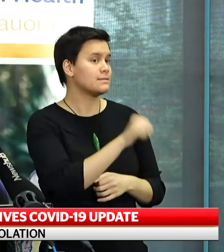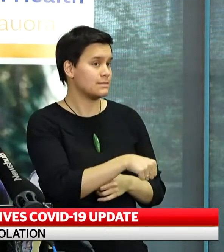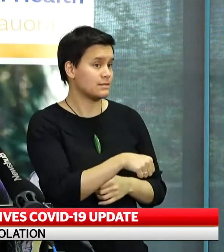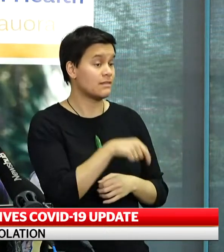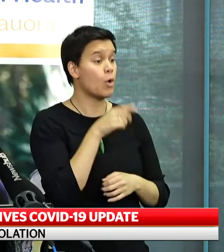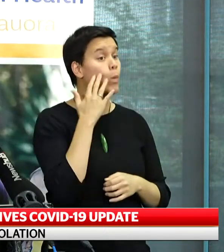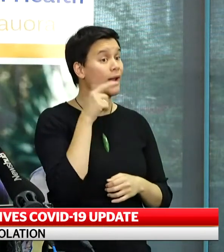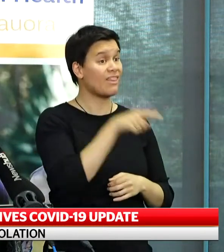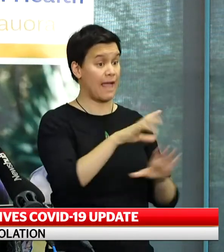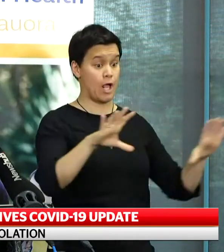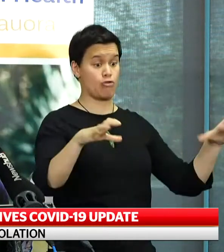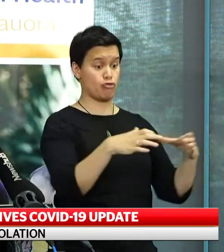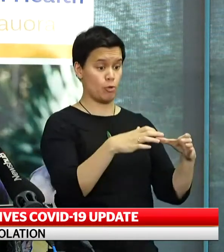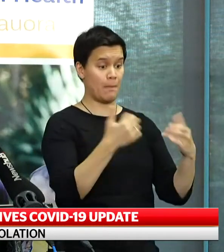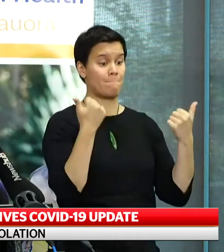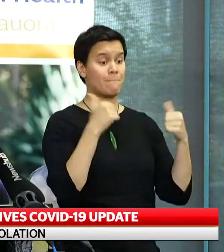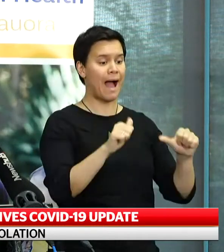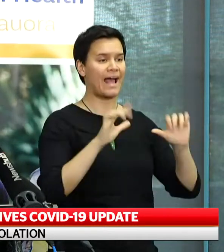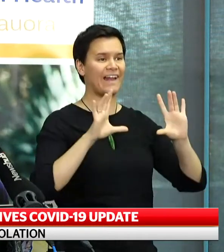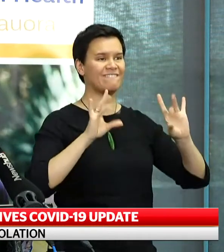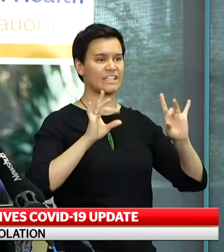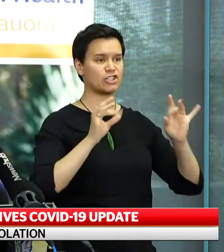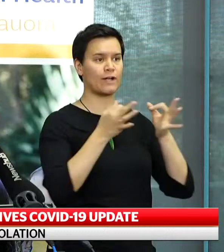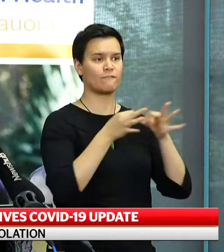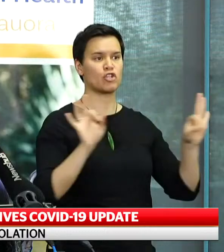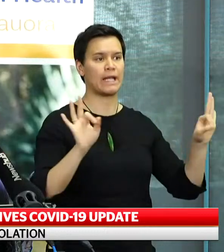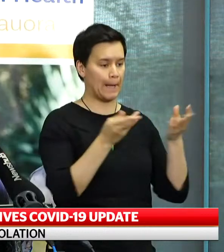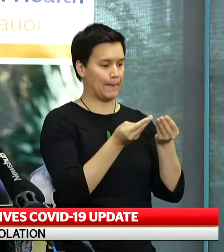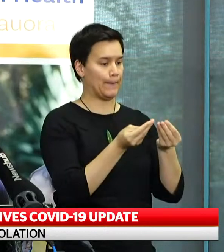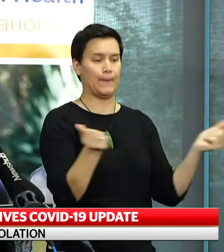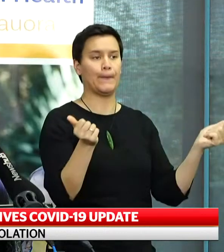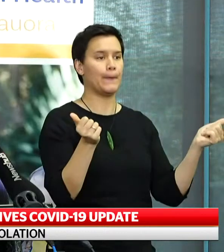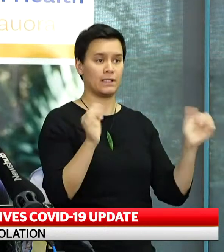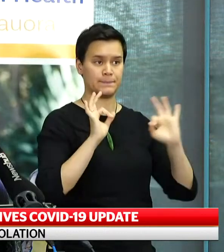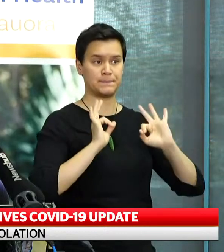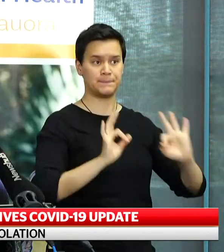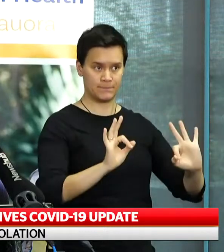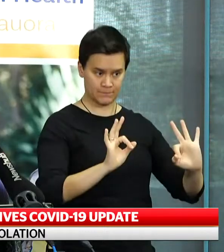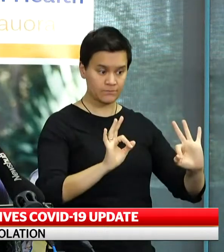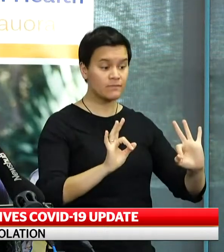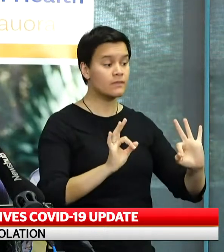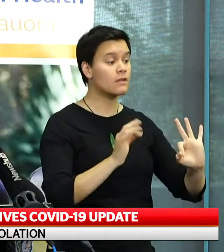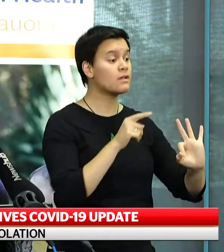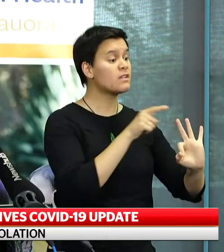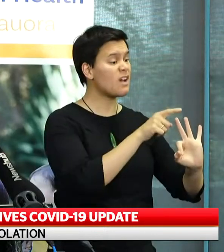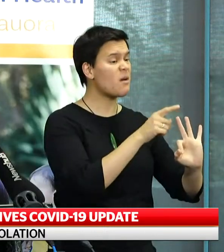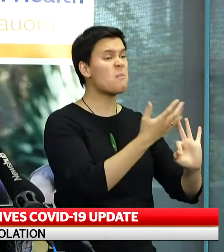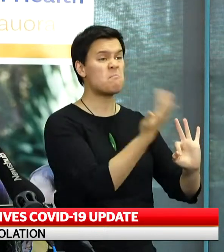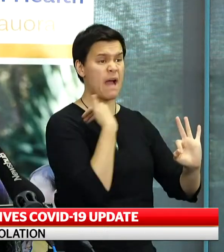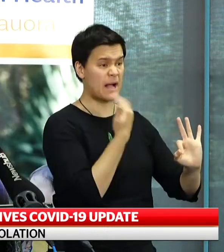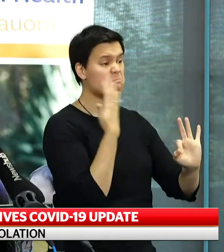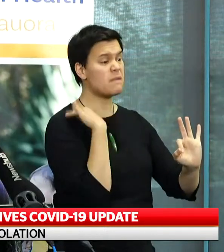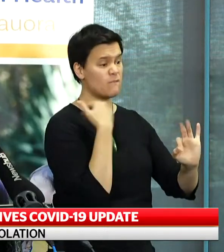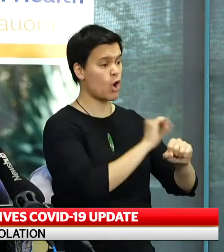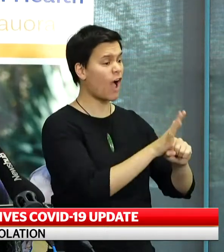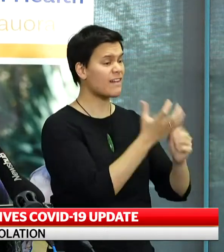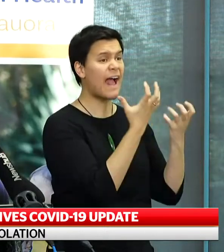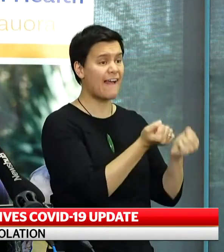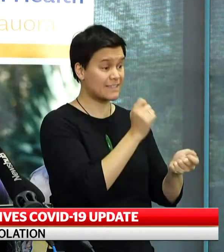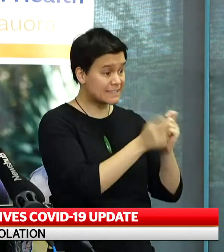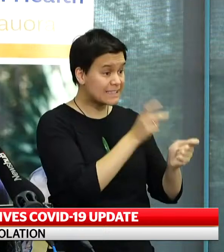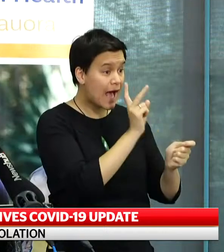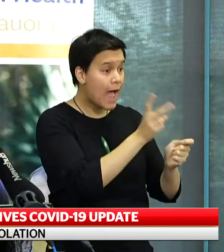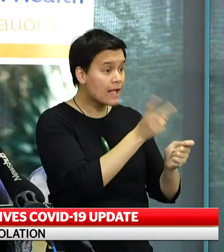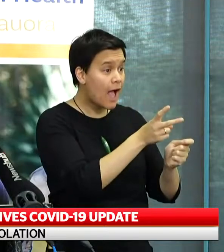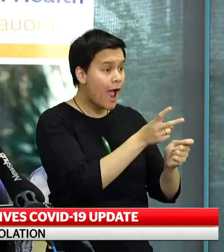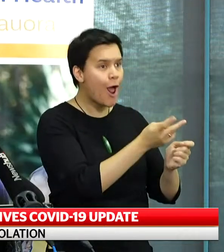they are infection-free, both those who have been returned positive tests, that we have to be confident they have recovered and that there is